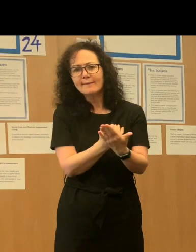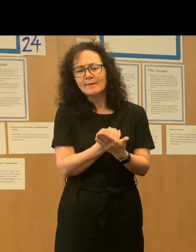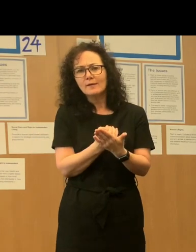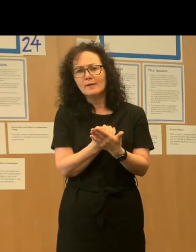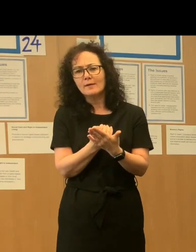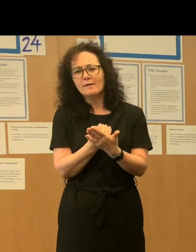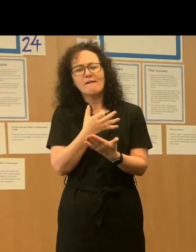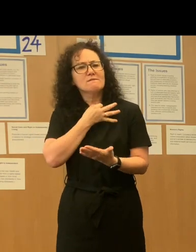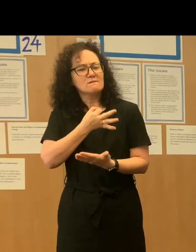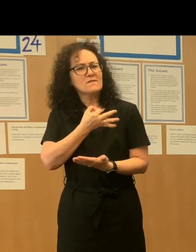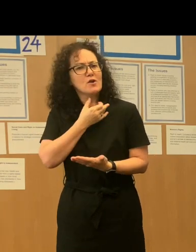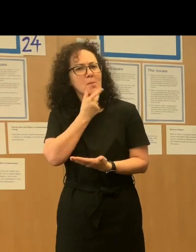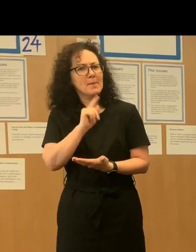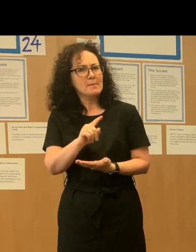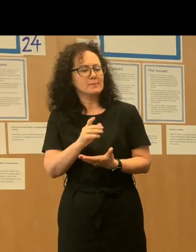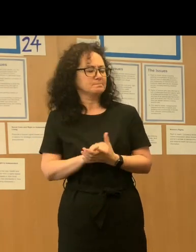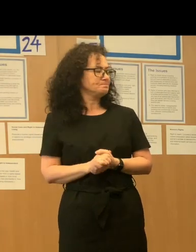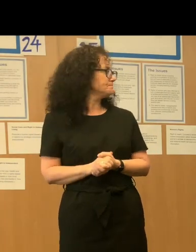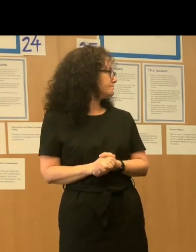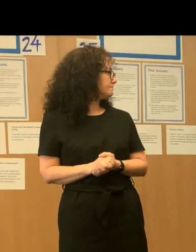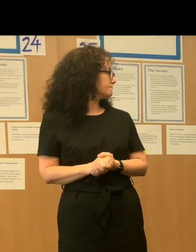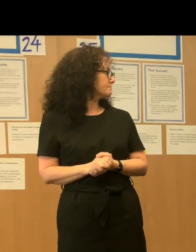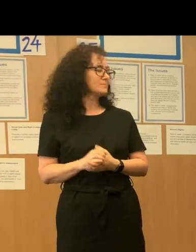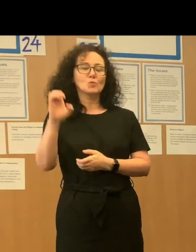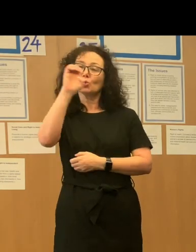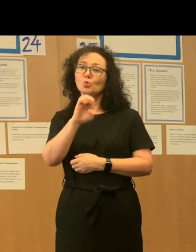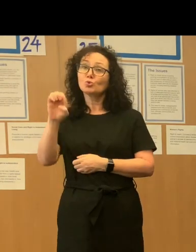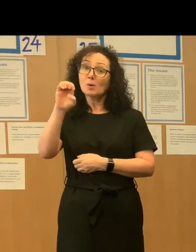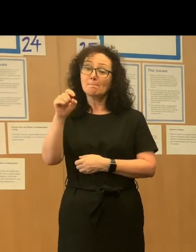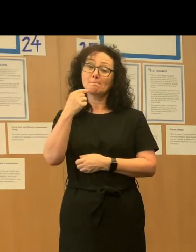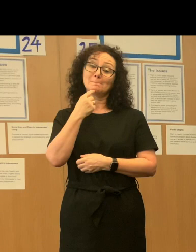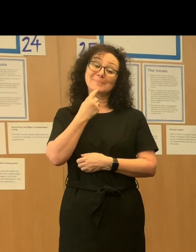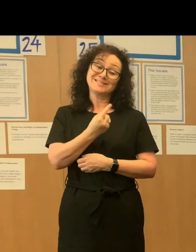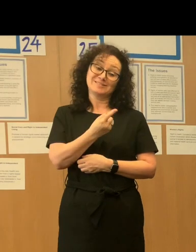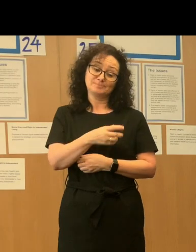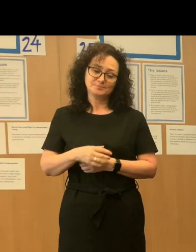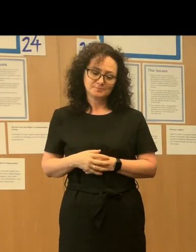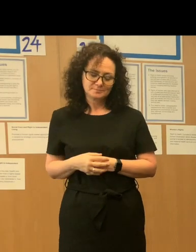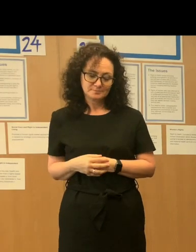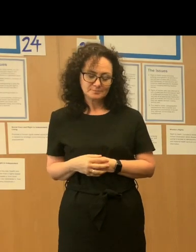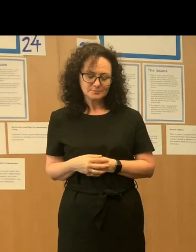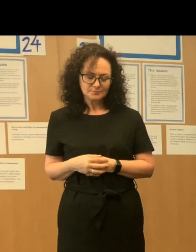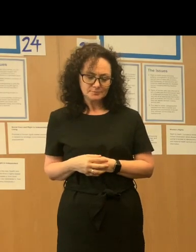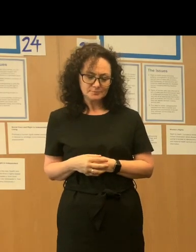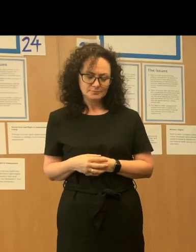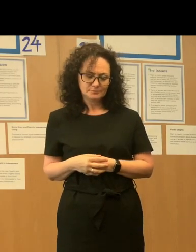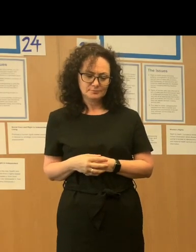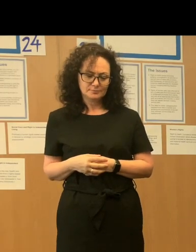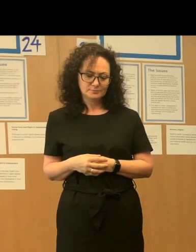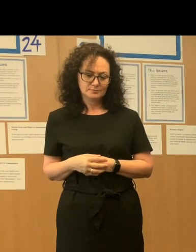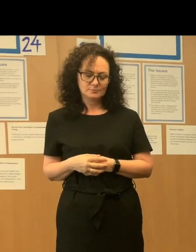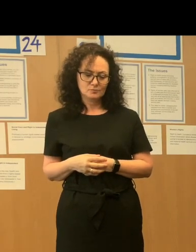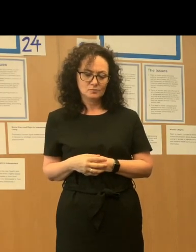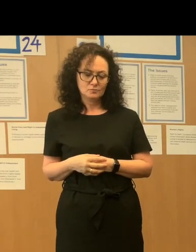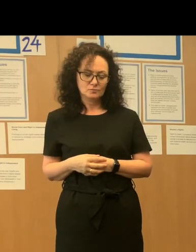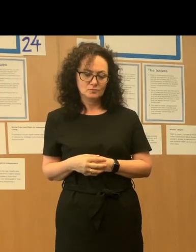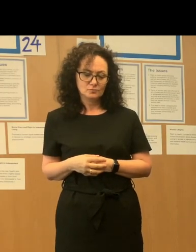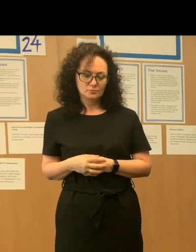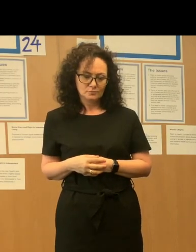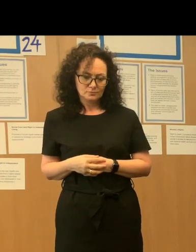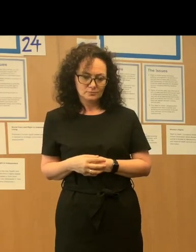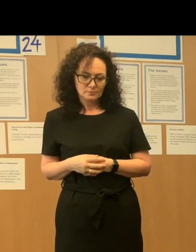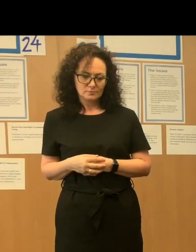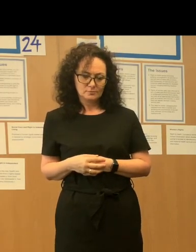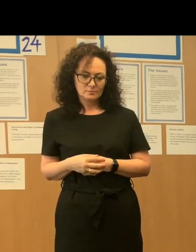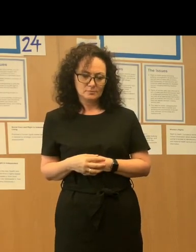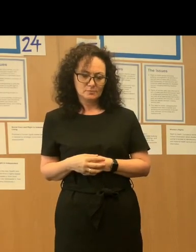Scotland. And then at a European level, the former Council of Europe Commissioner for Human Rights said, to